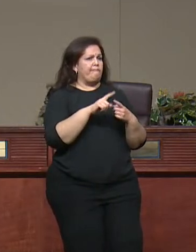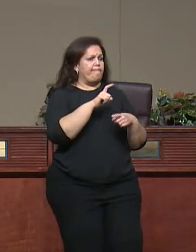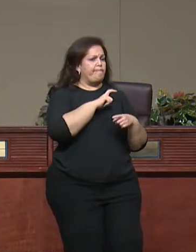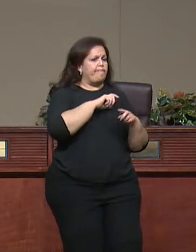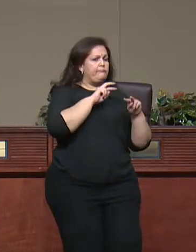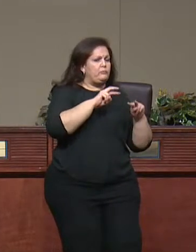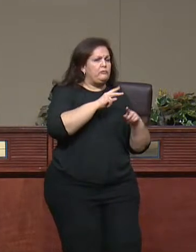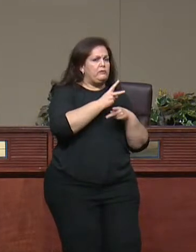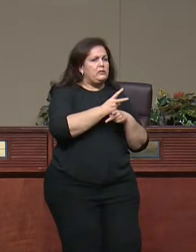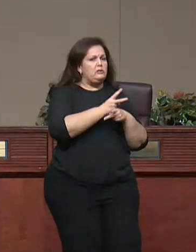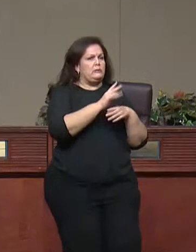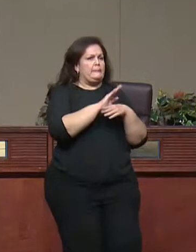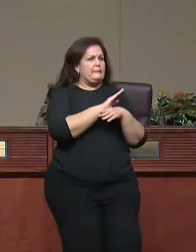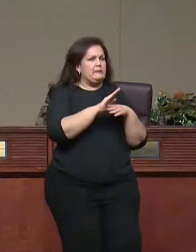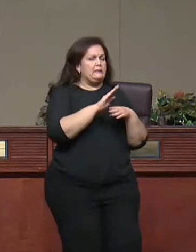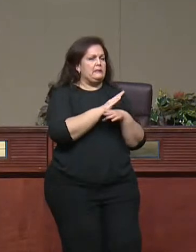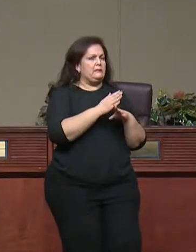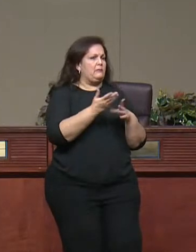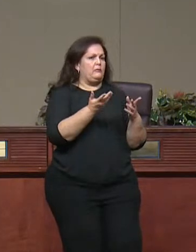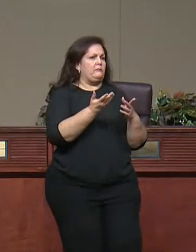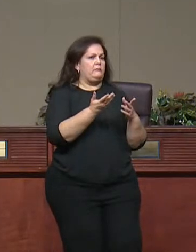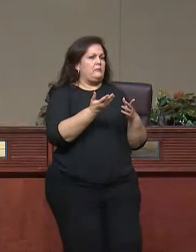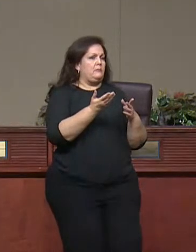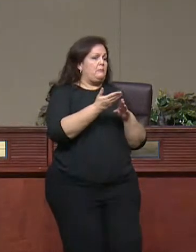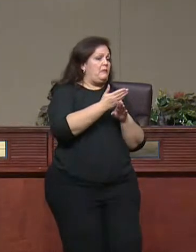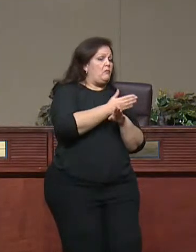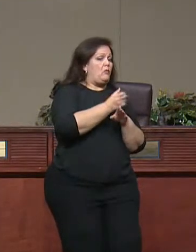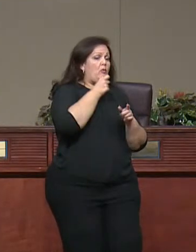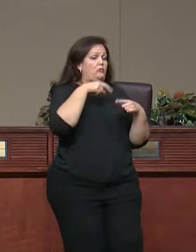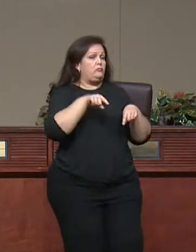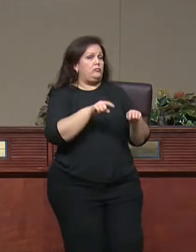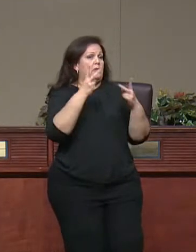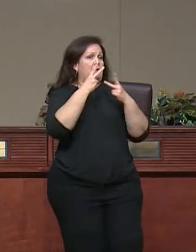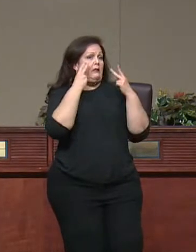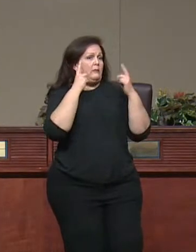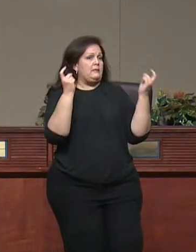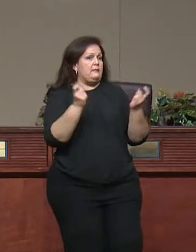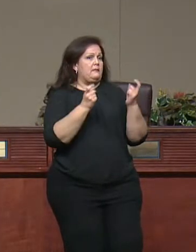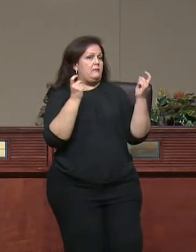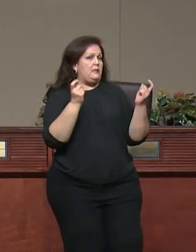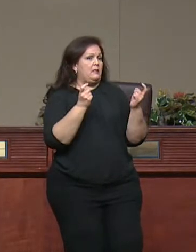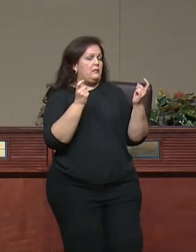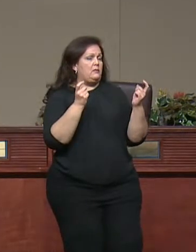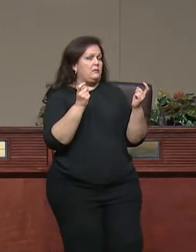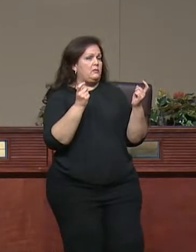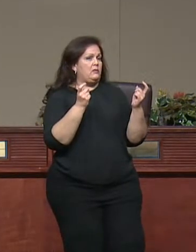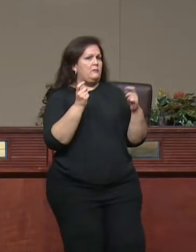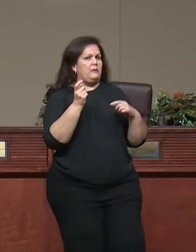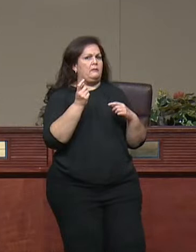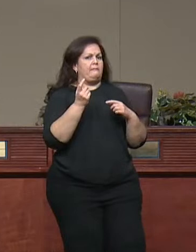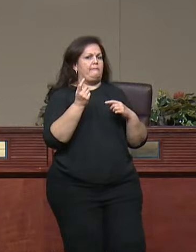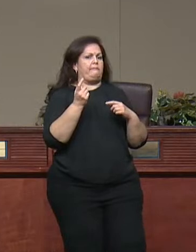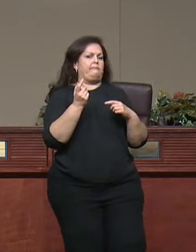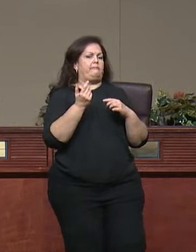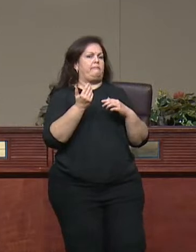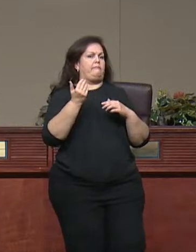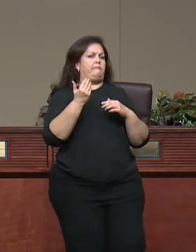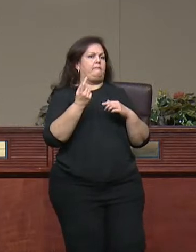surveillance of businesses prior or during the Halloween celebrations? From previous years'